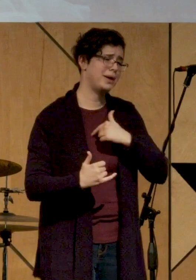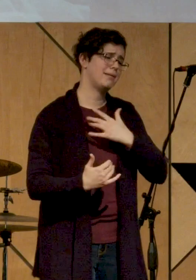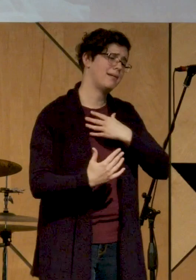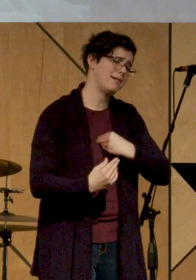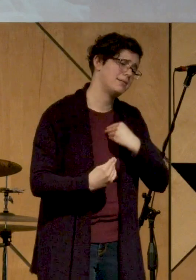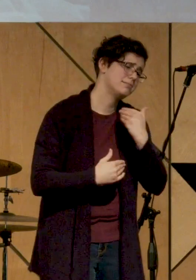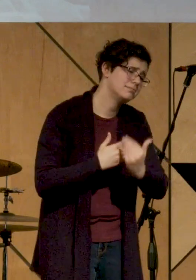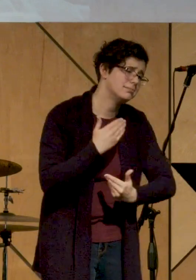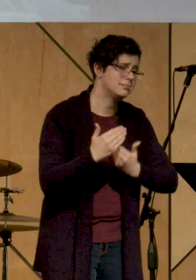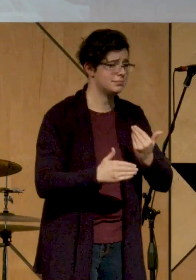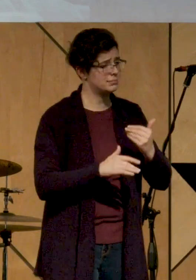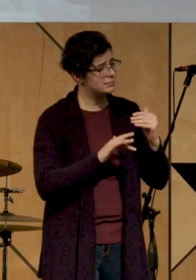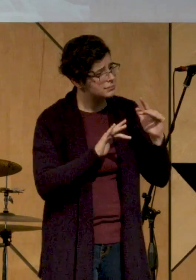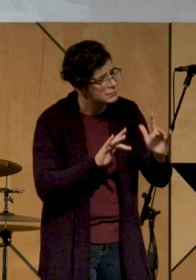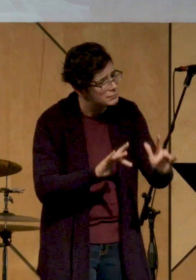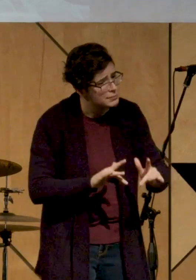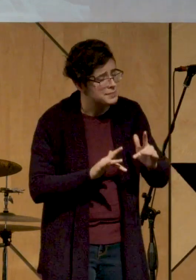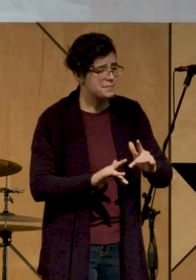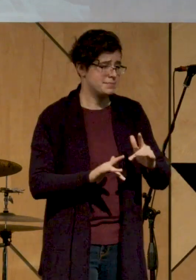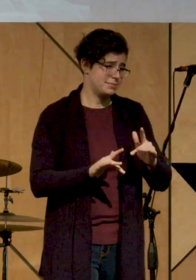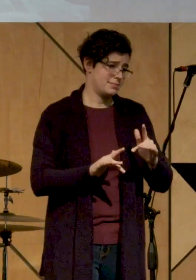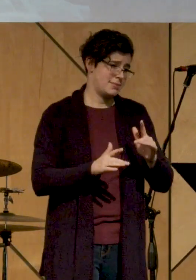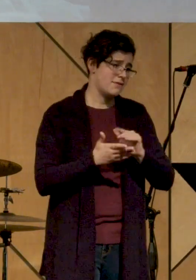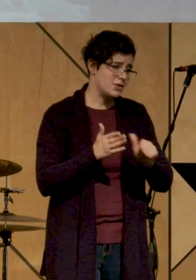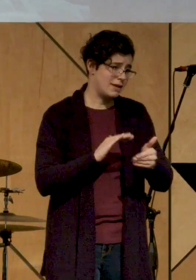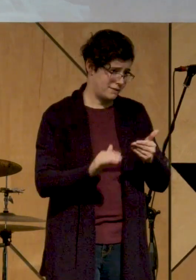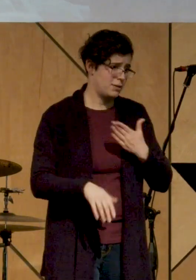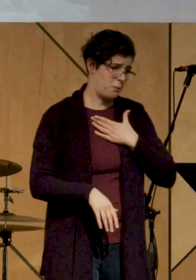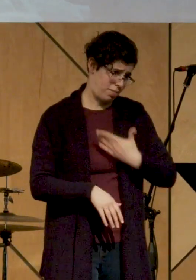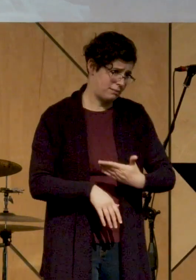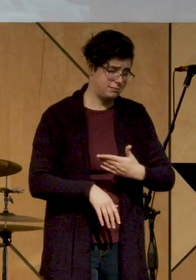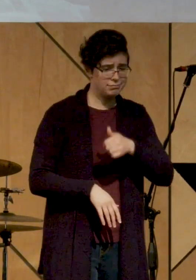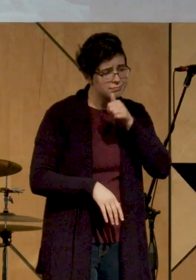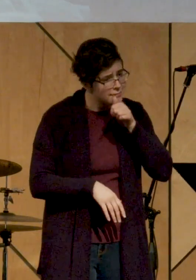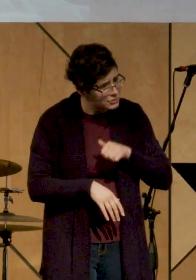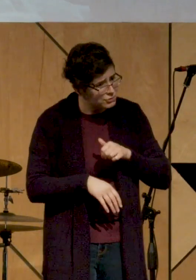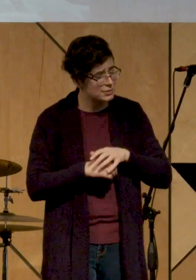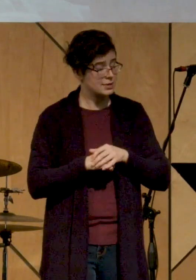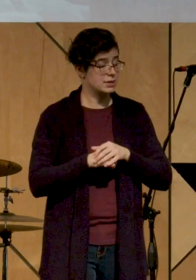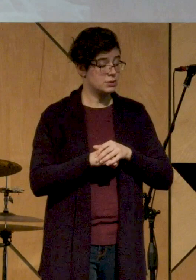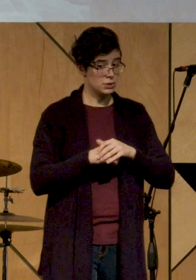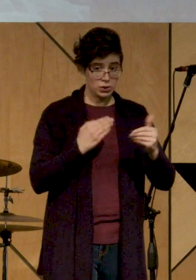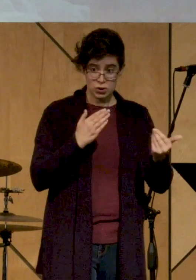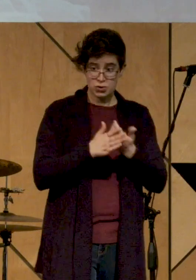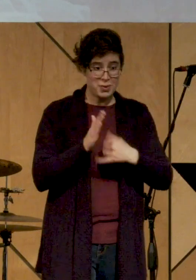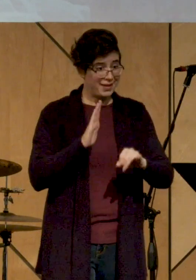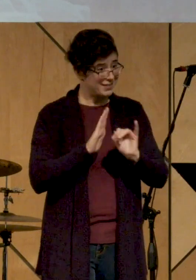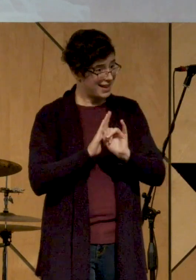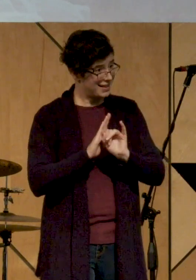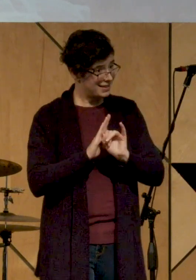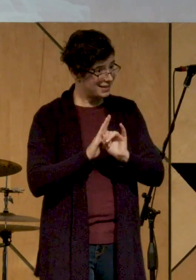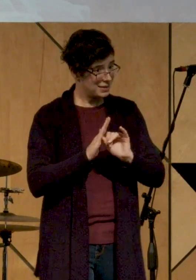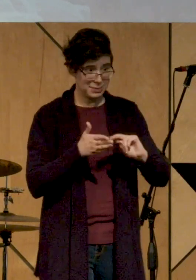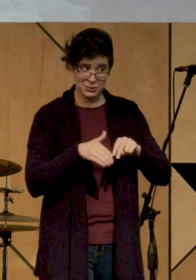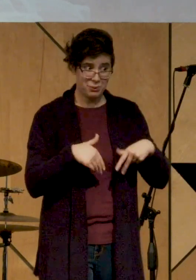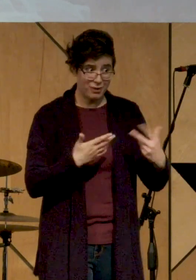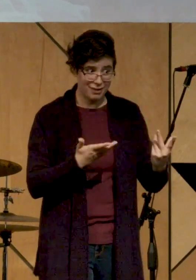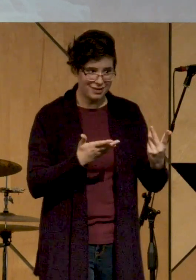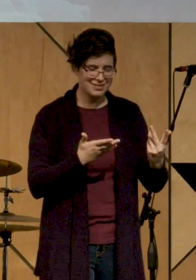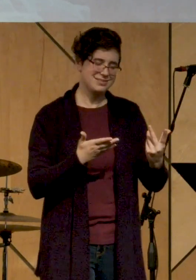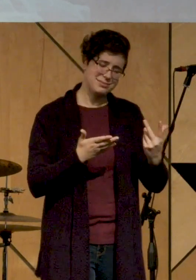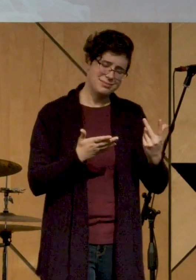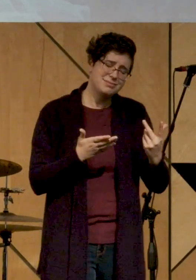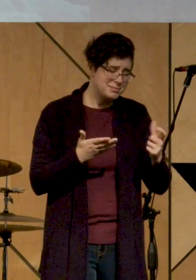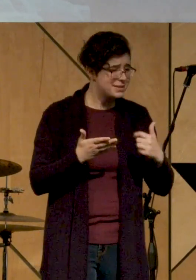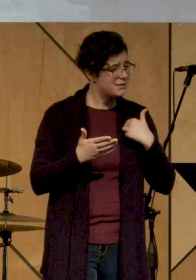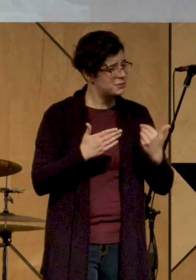humble, patient, and forgiving. This new identity and this new way of thinking result in a new way